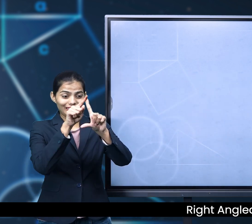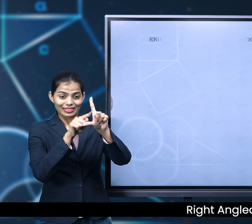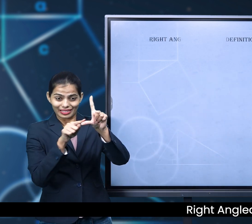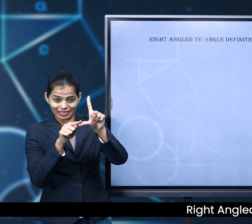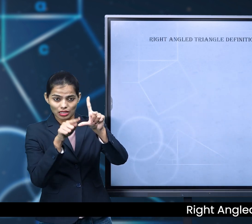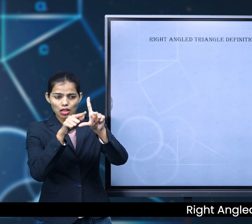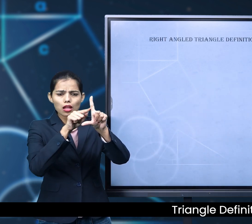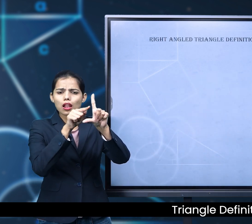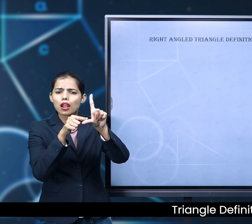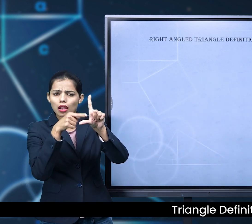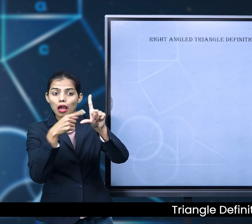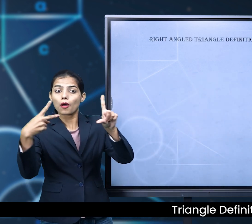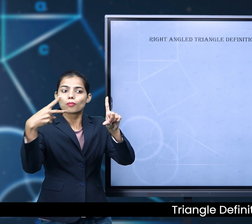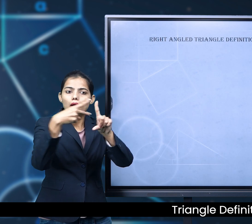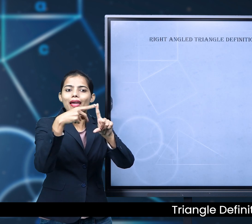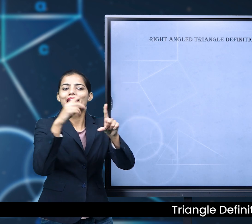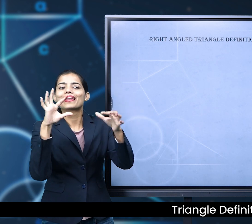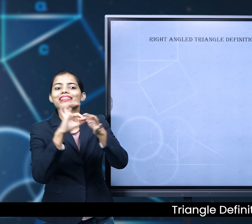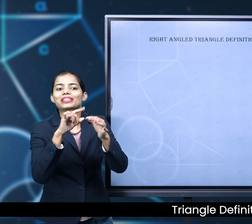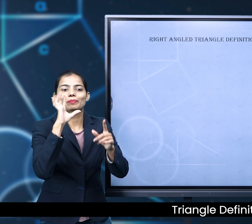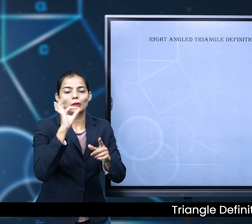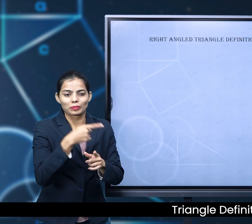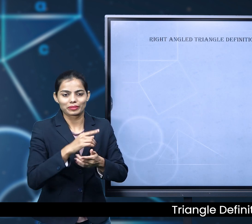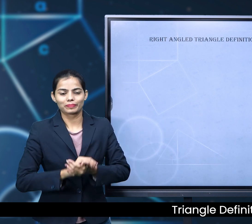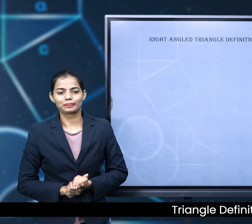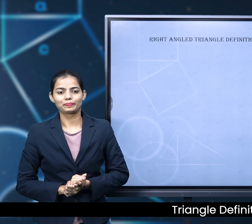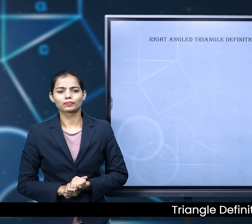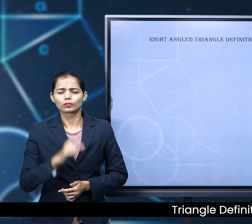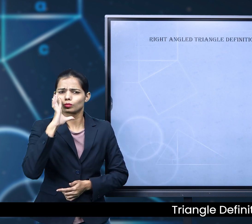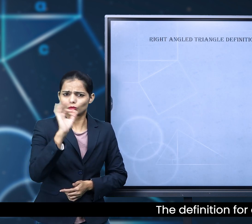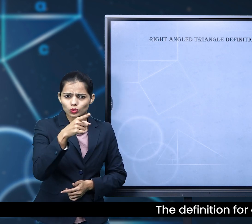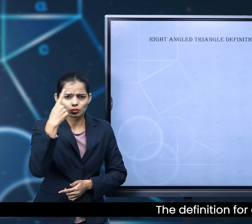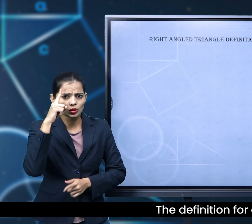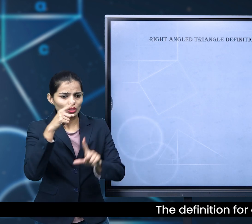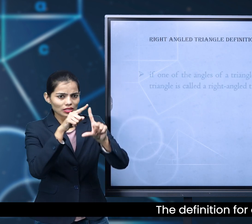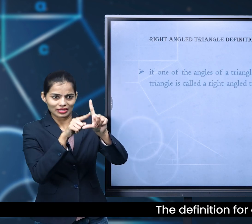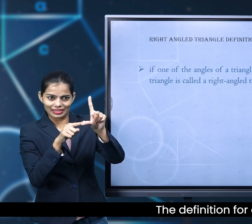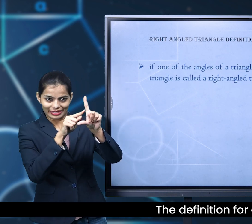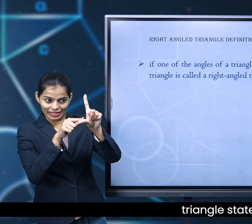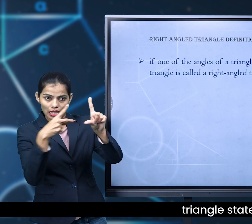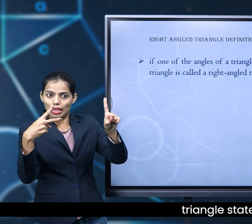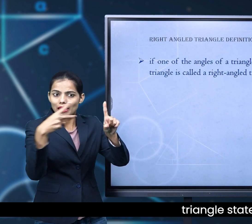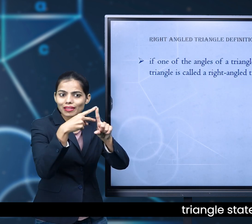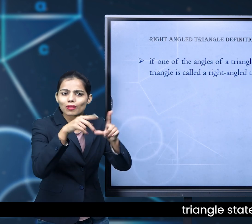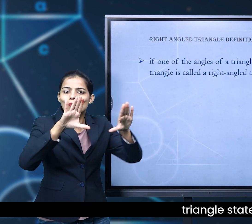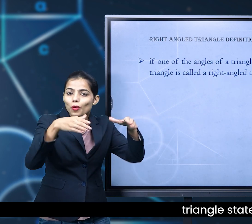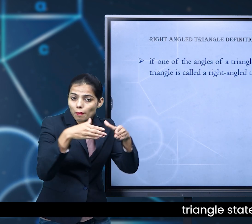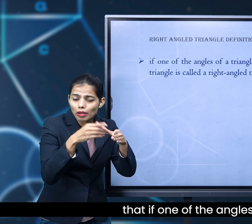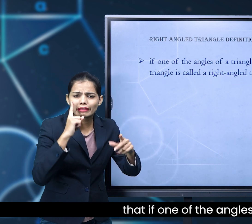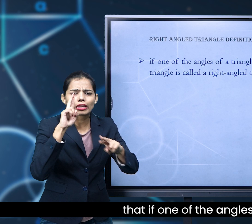Right angle triangle definition. The definition for a right triangle states that